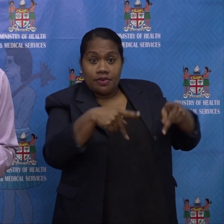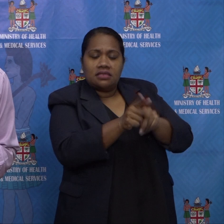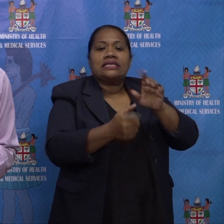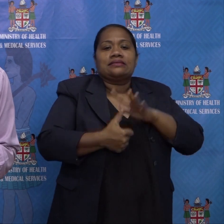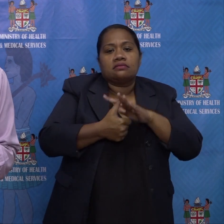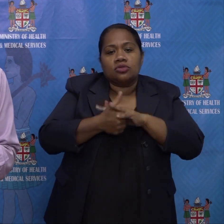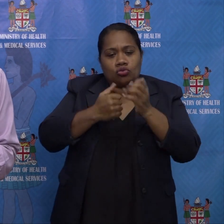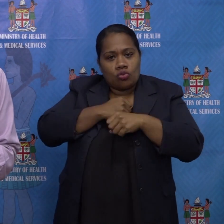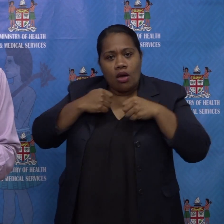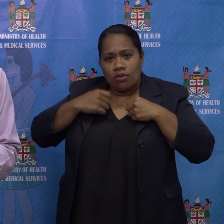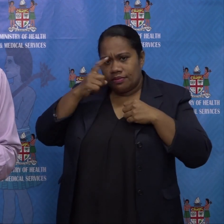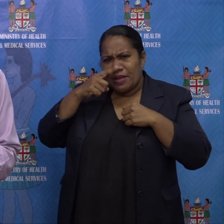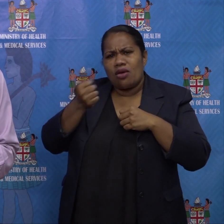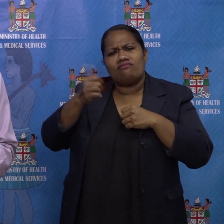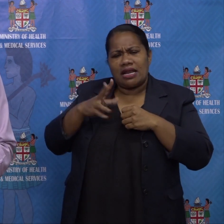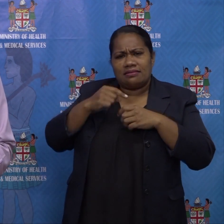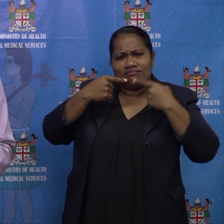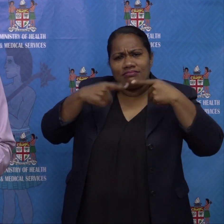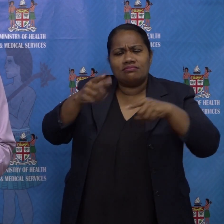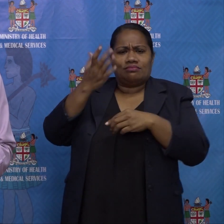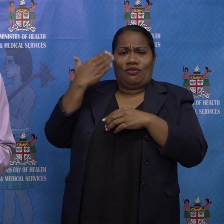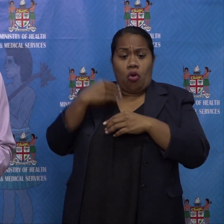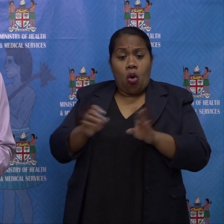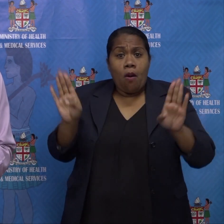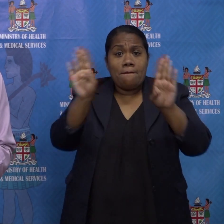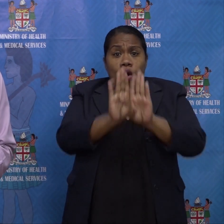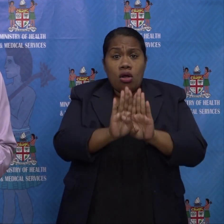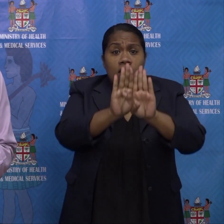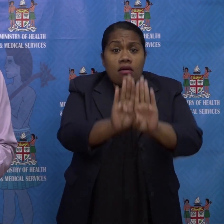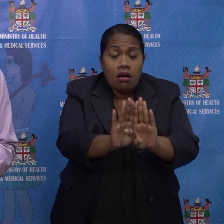announced before, the borders of the containment areas are open to those traveling